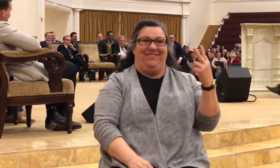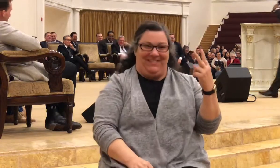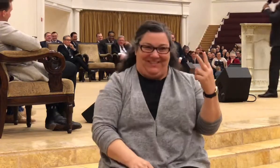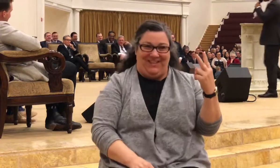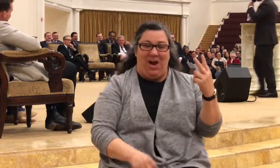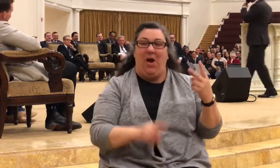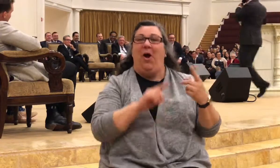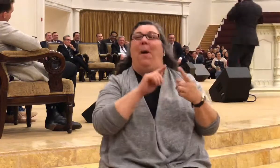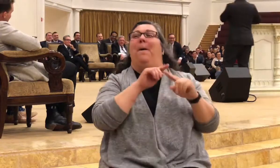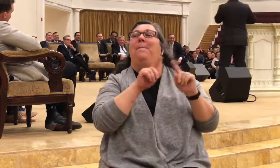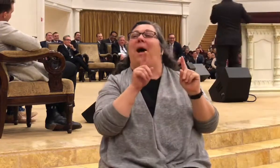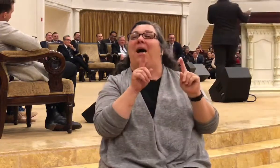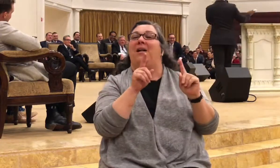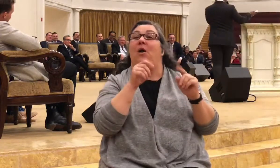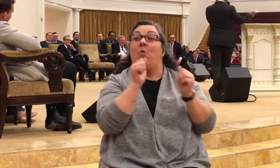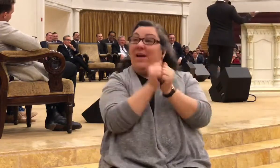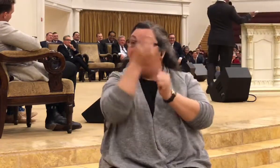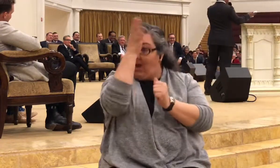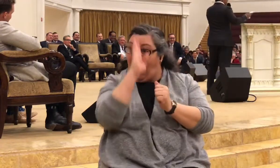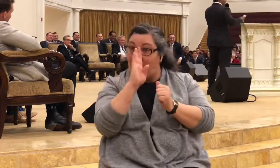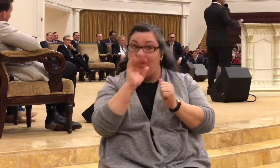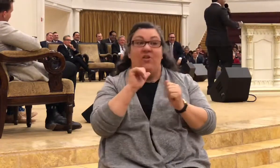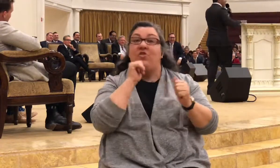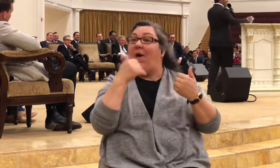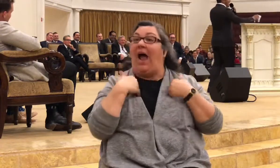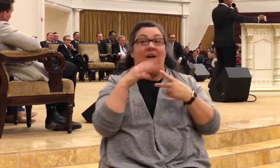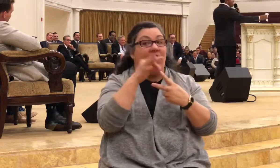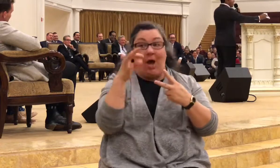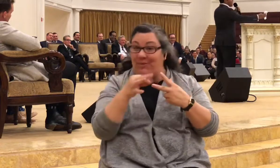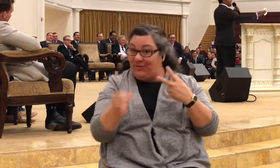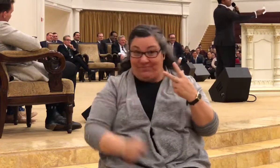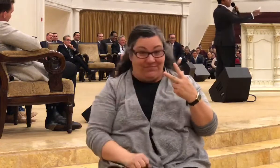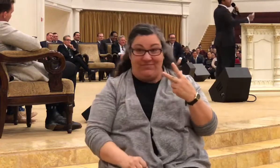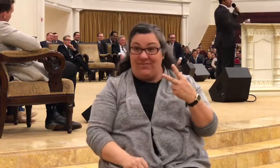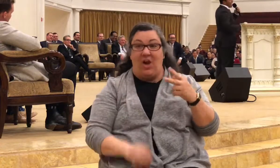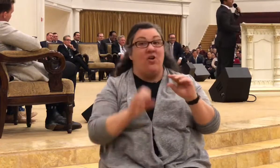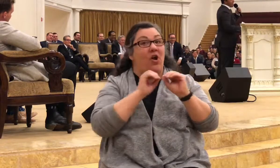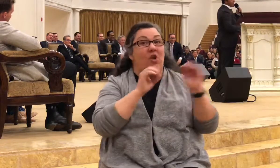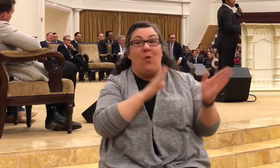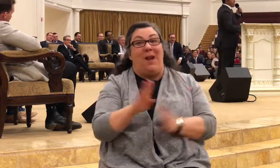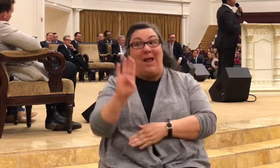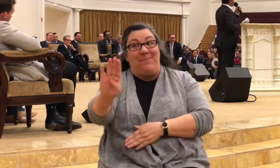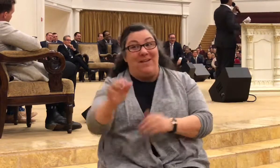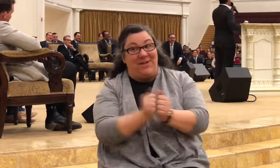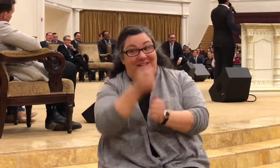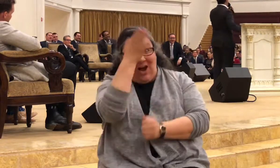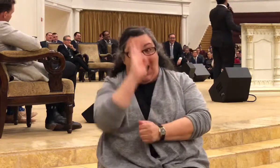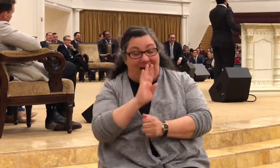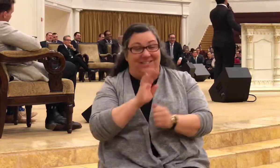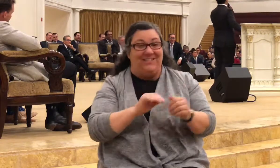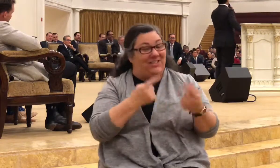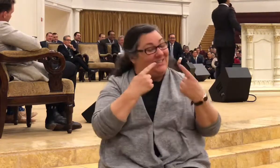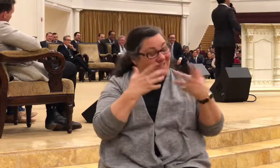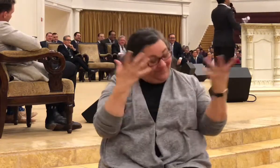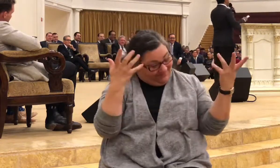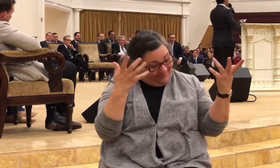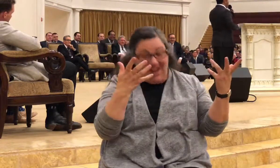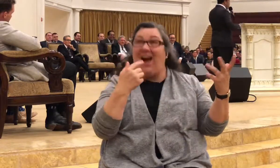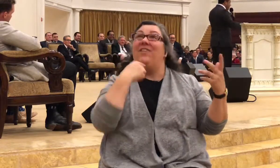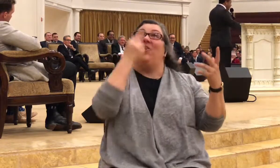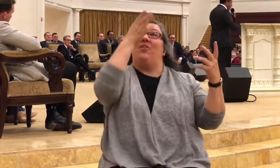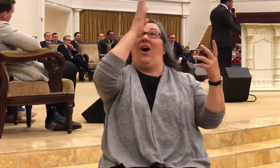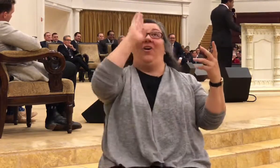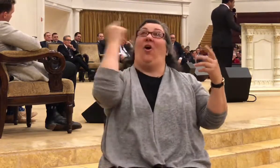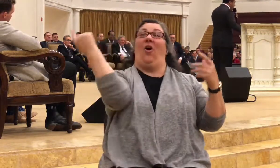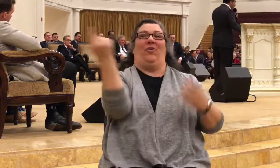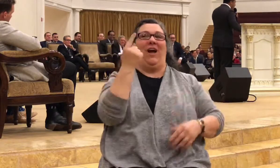You know, with God, there's no options. You know, you've got to have no plan B with God. Just works that way. Hey, God, I tell God